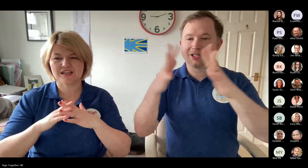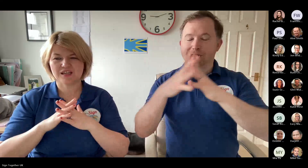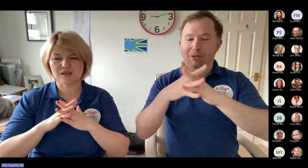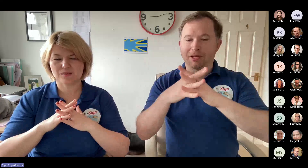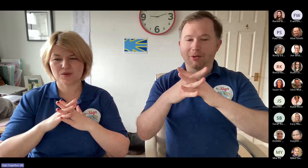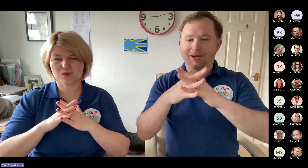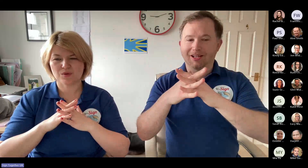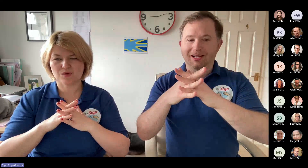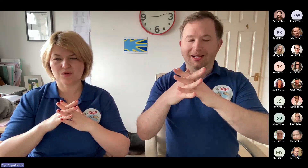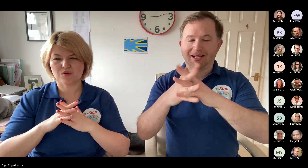W.